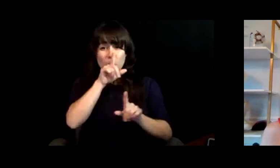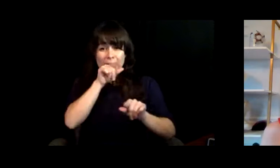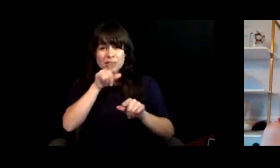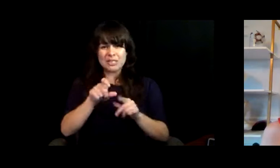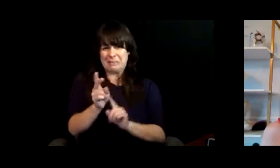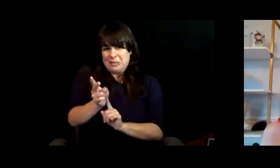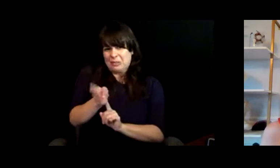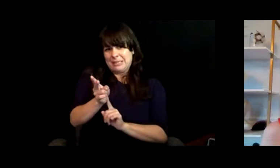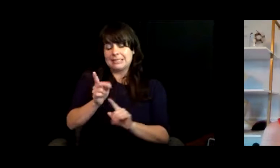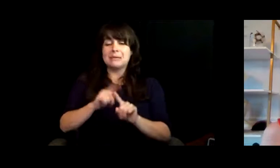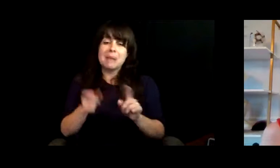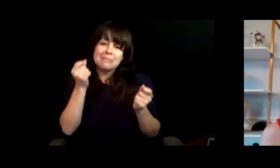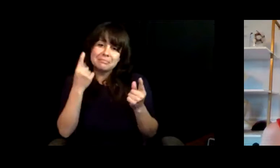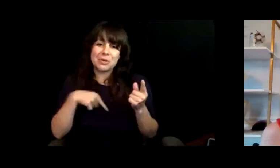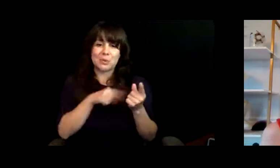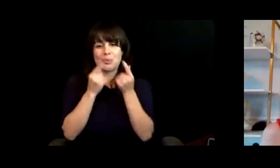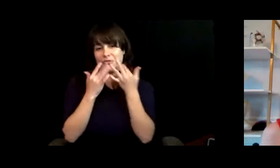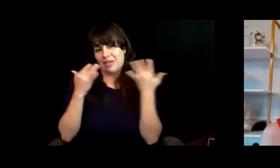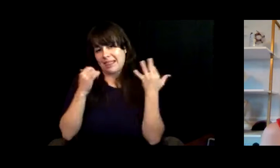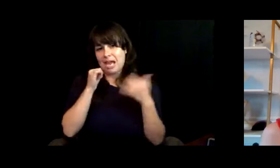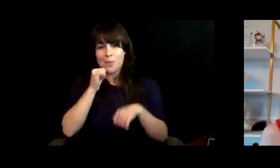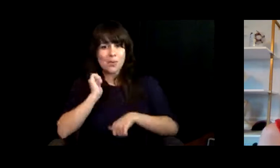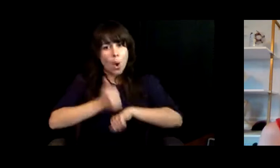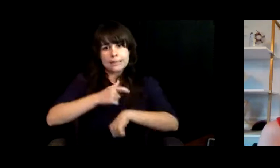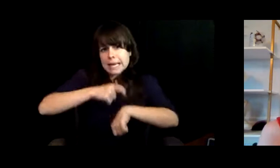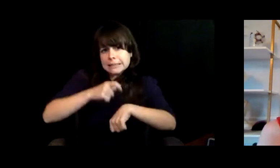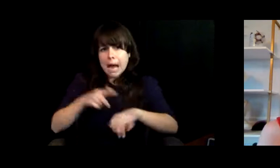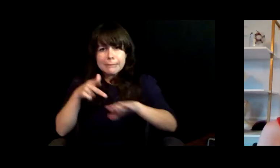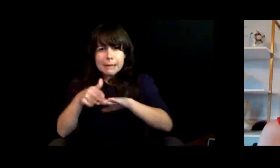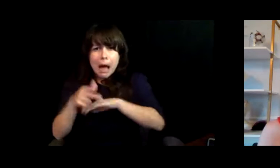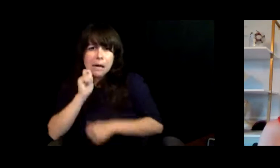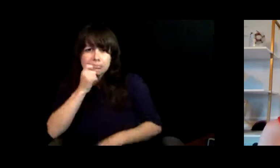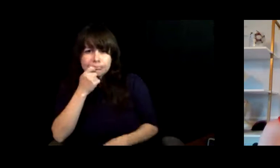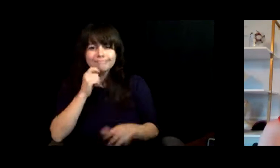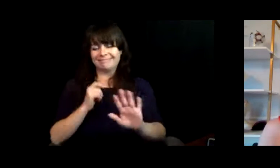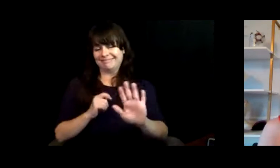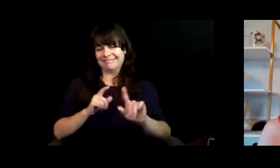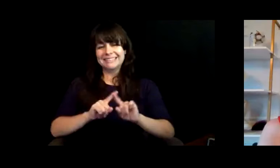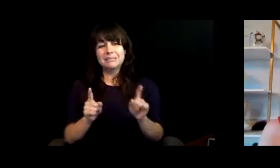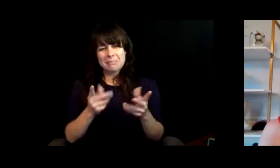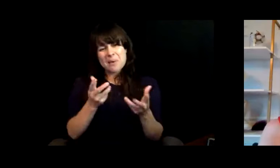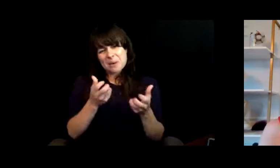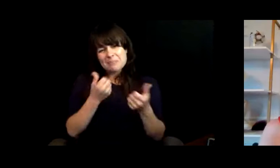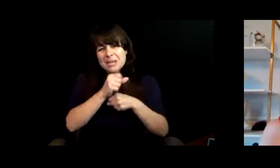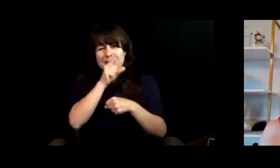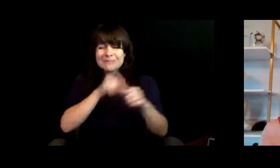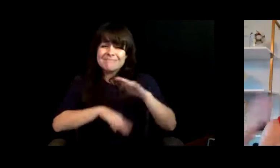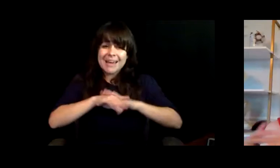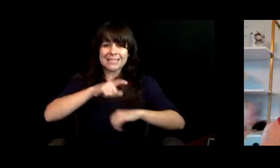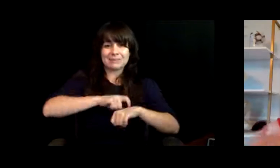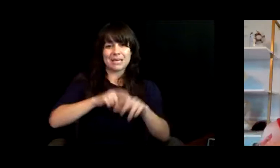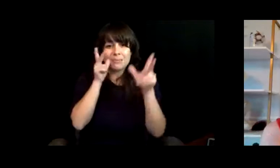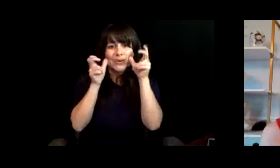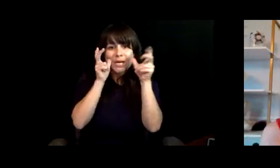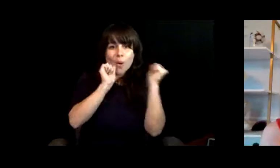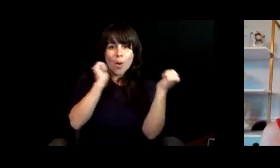we won't time or cut anybody off. We just want to make sure we have the maximum opportunity to hear from everybody. Thank you all so much for being with us, and